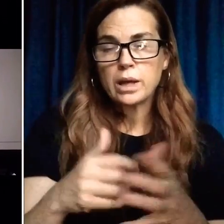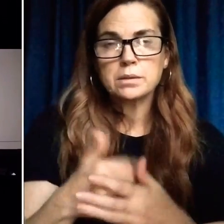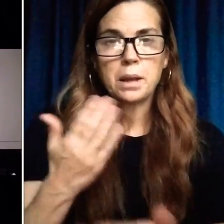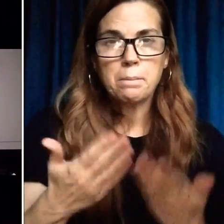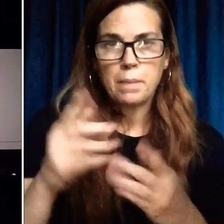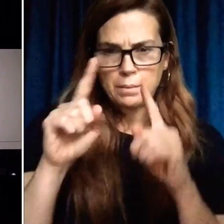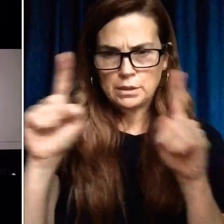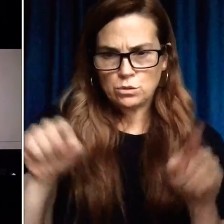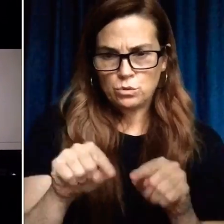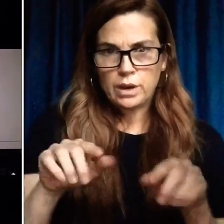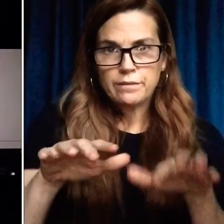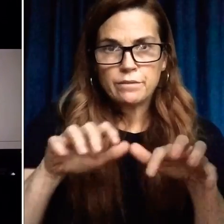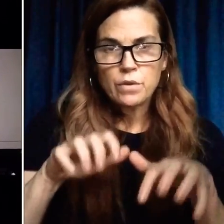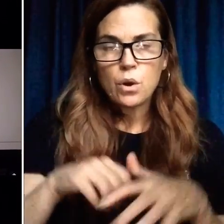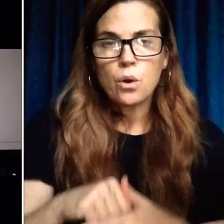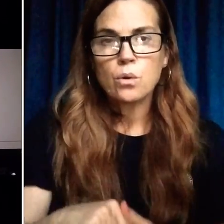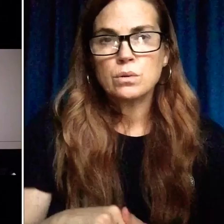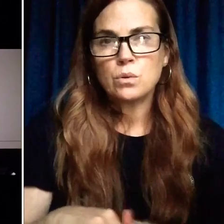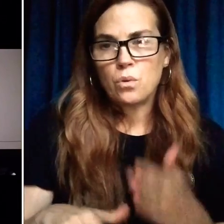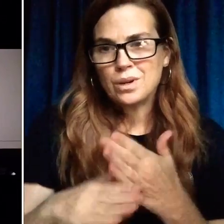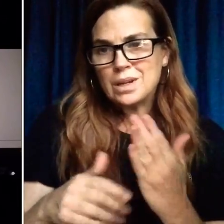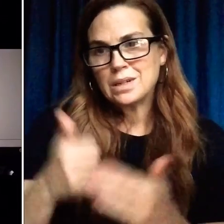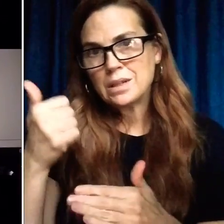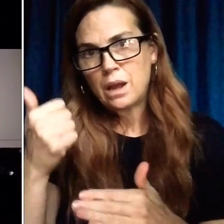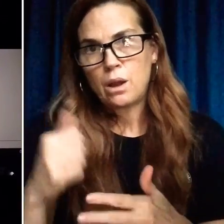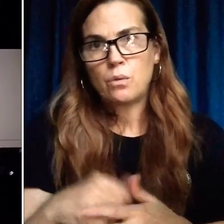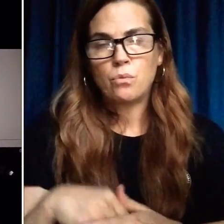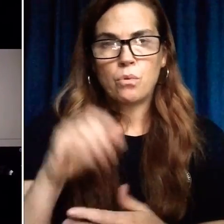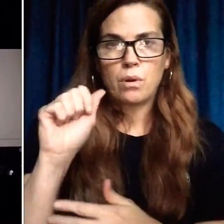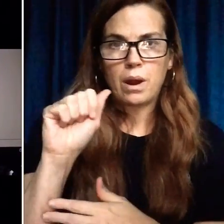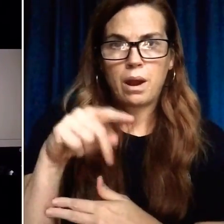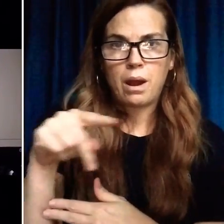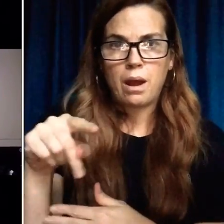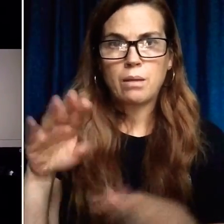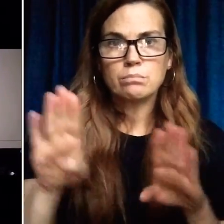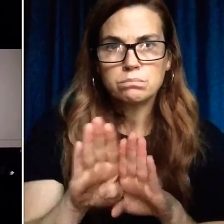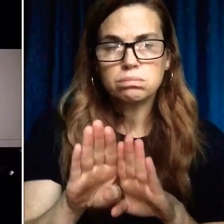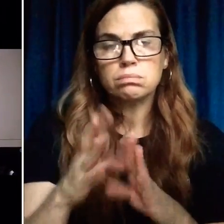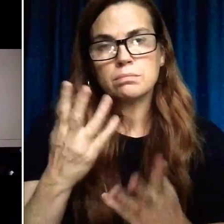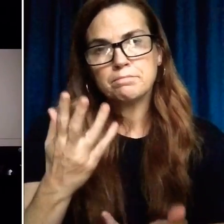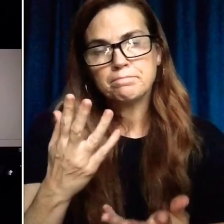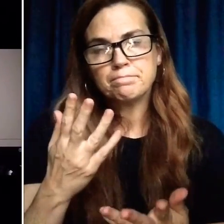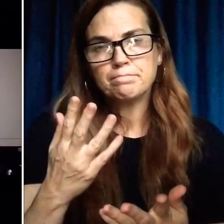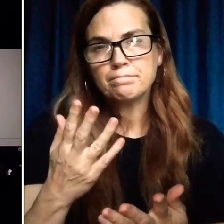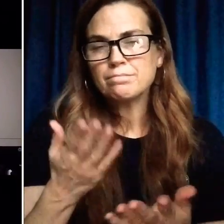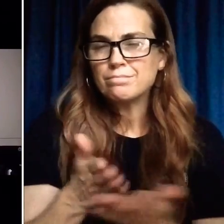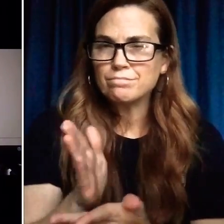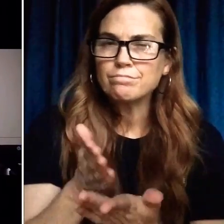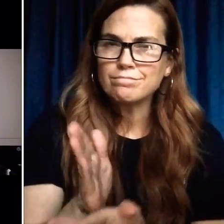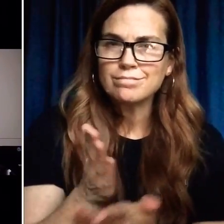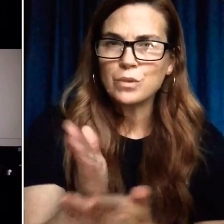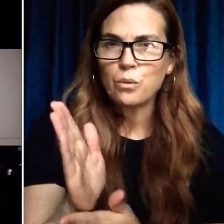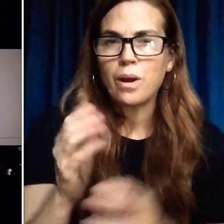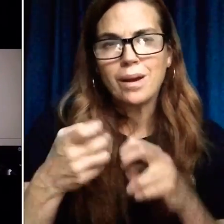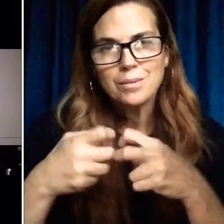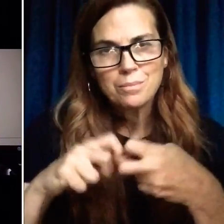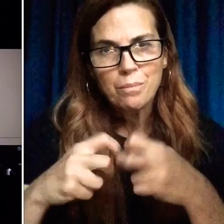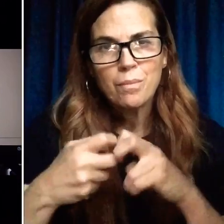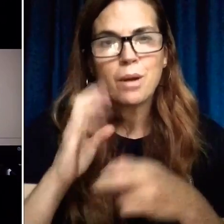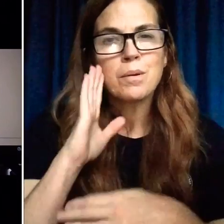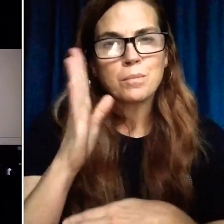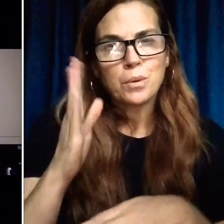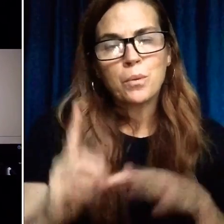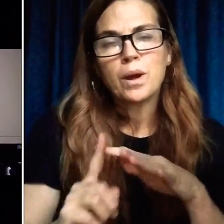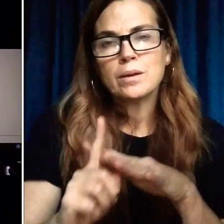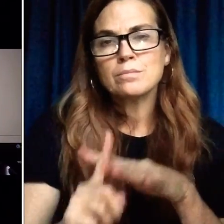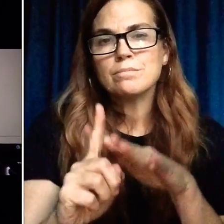during screen froze? Bumped from a class? The app crashed? Don't panic. Problems like this